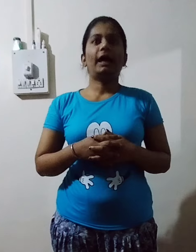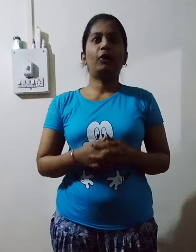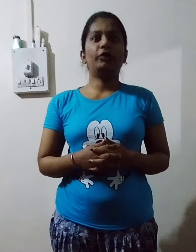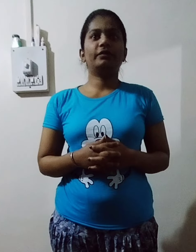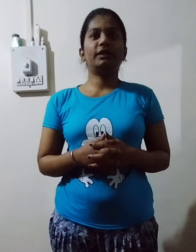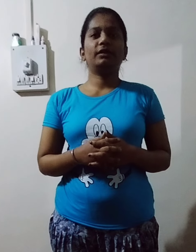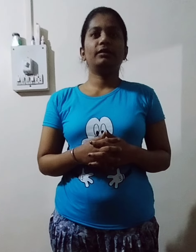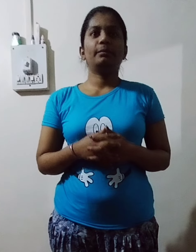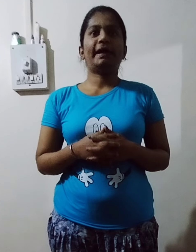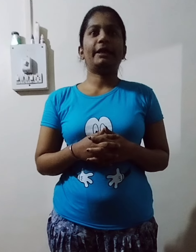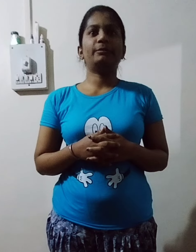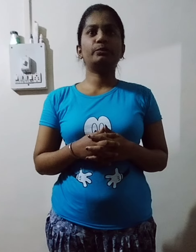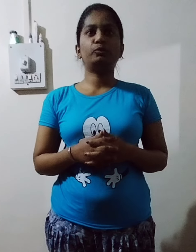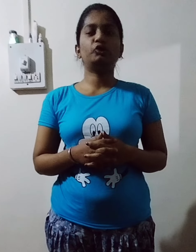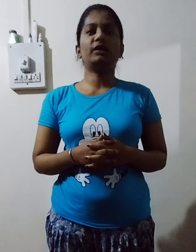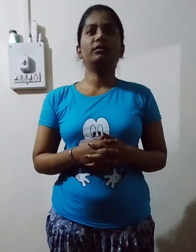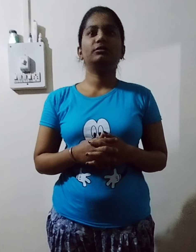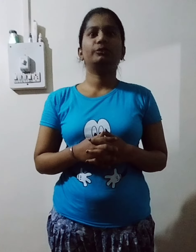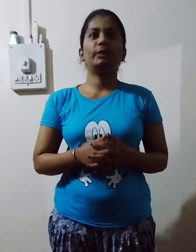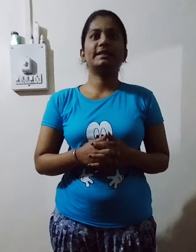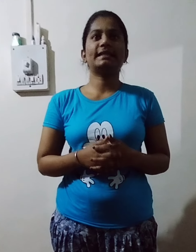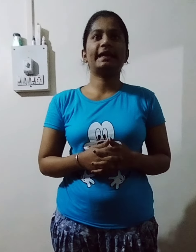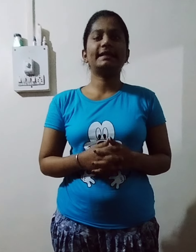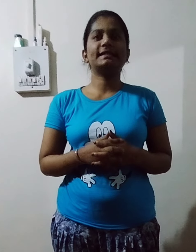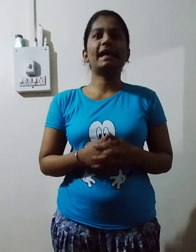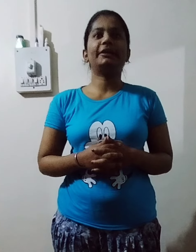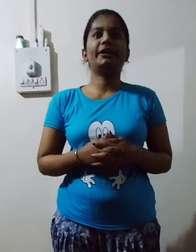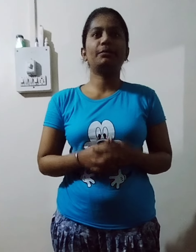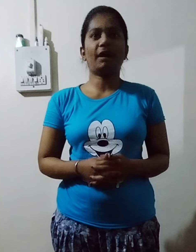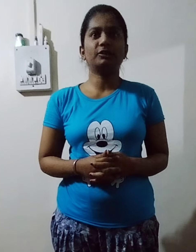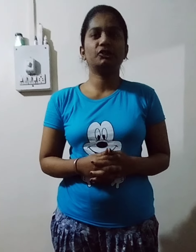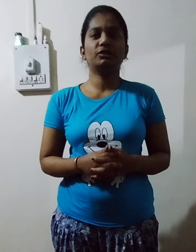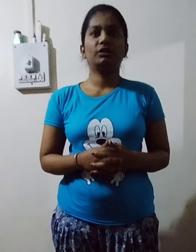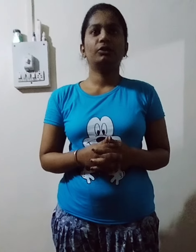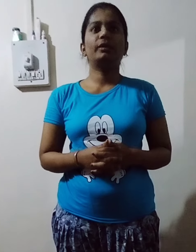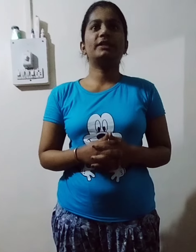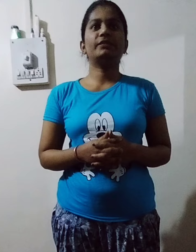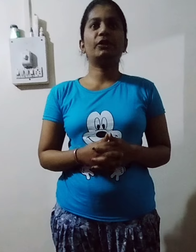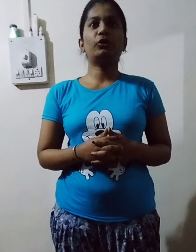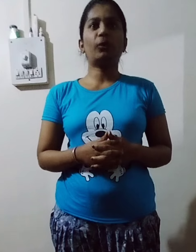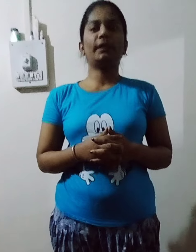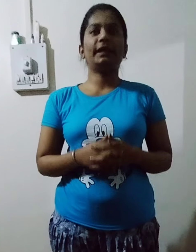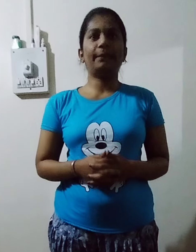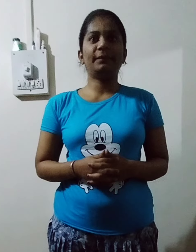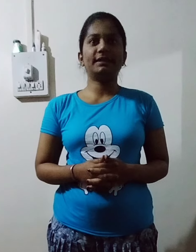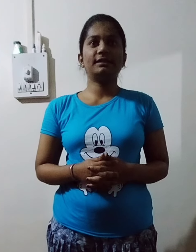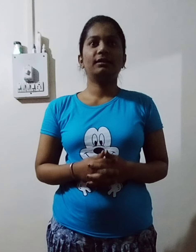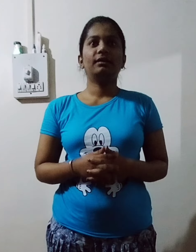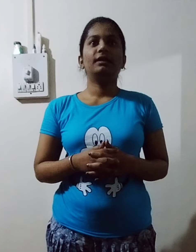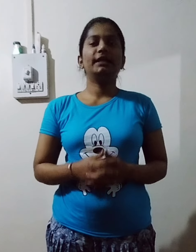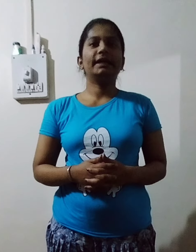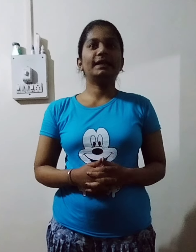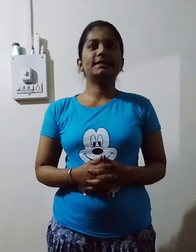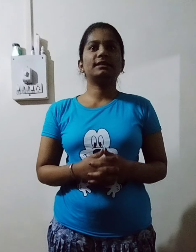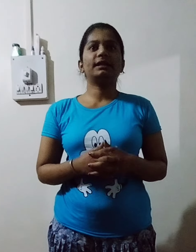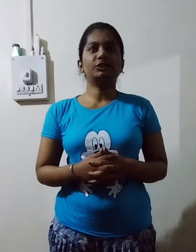Hello everyone, my name is Pooja. Today's date is 19 March. Today's video topic name is linked list in